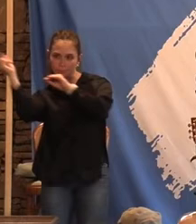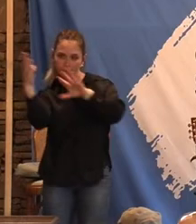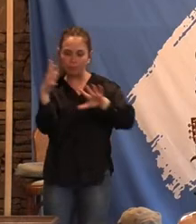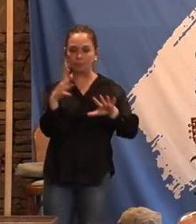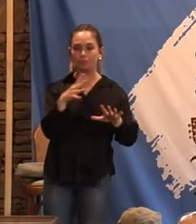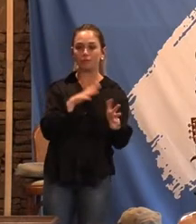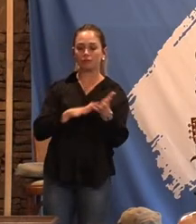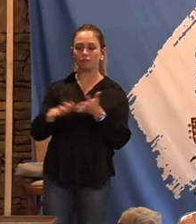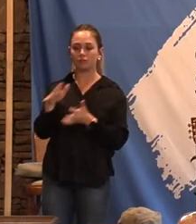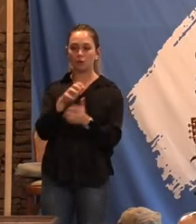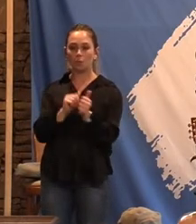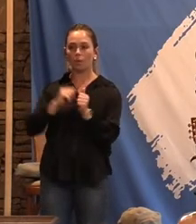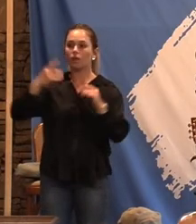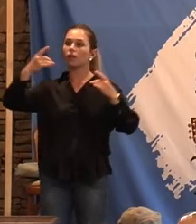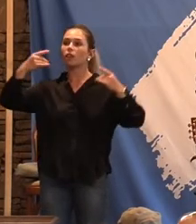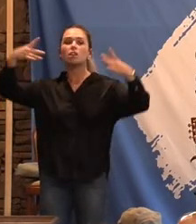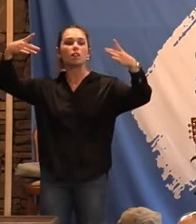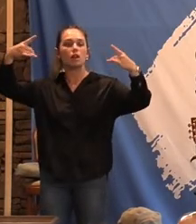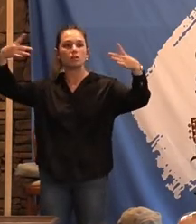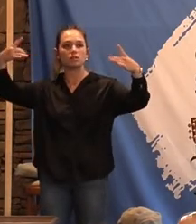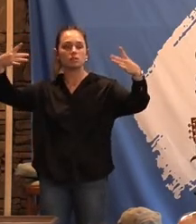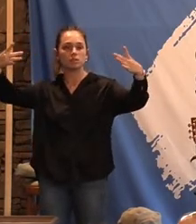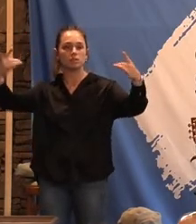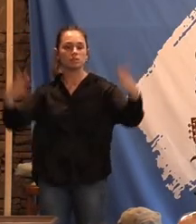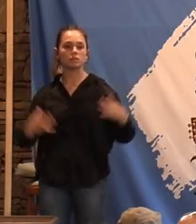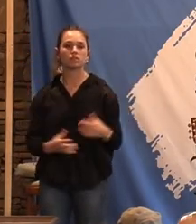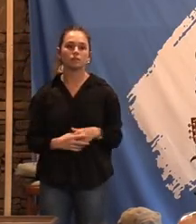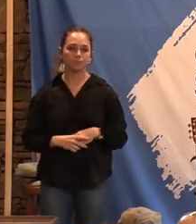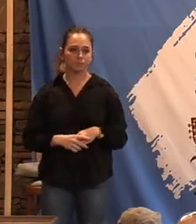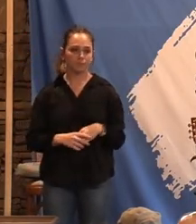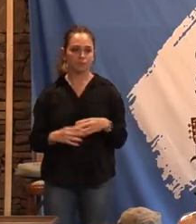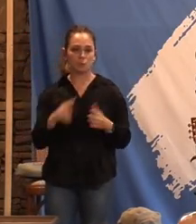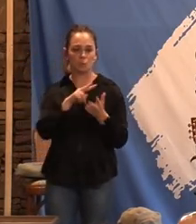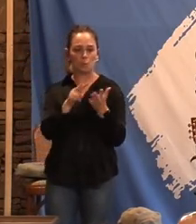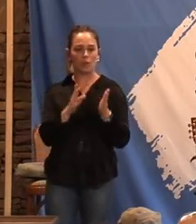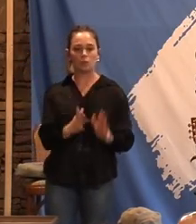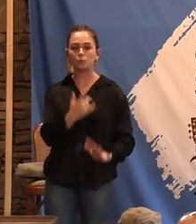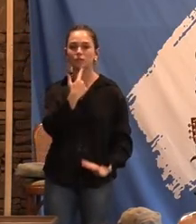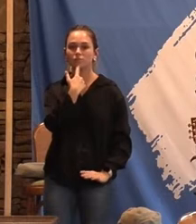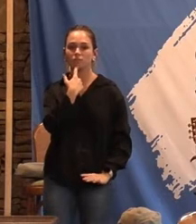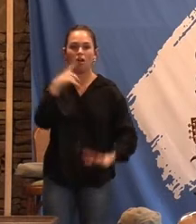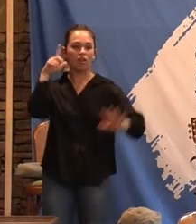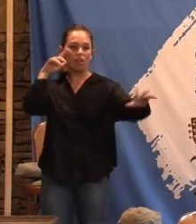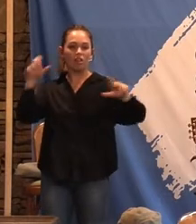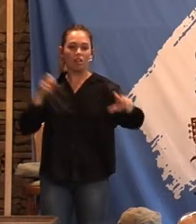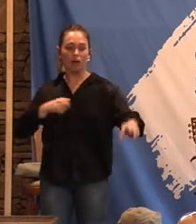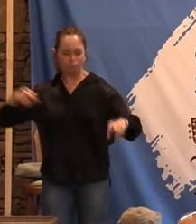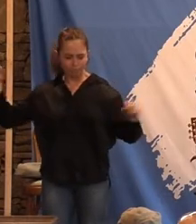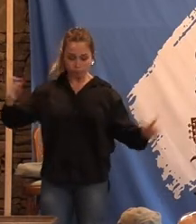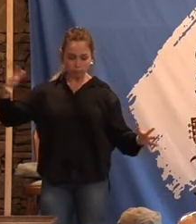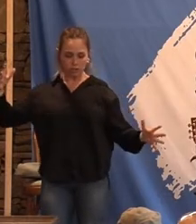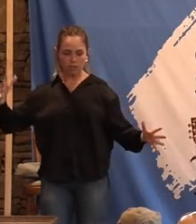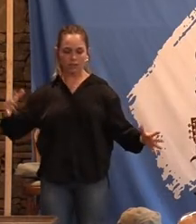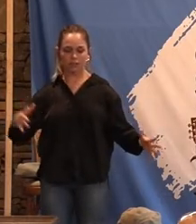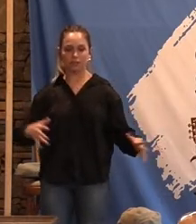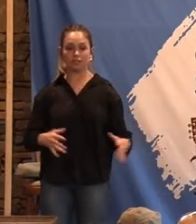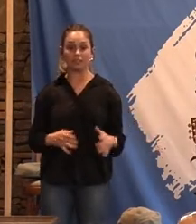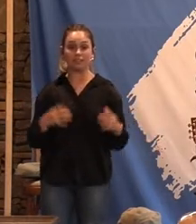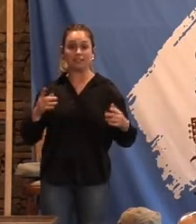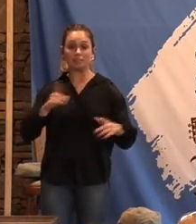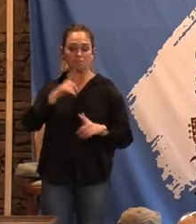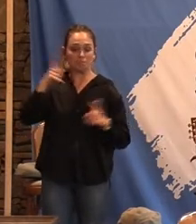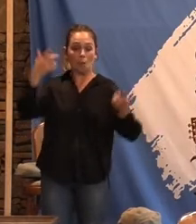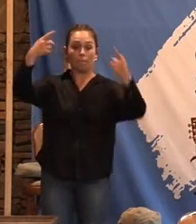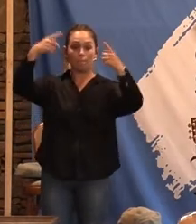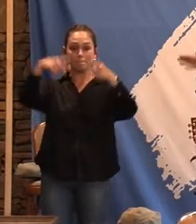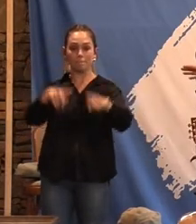mixing with the flickering lights. And when the reader said, "And the thunder, boom," this big clap of thunder shook